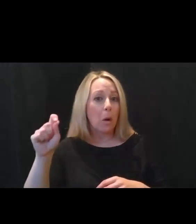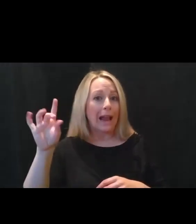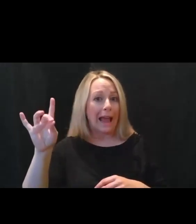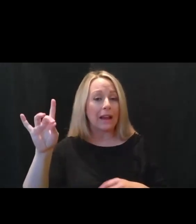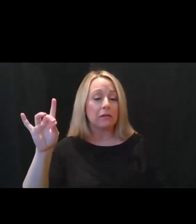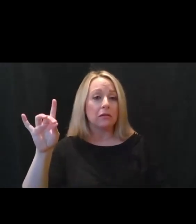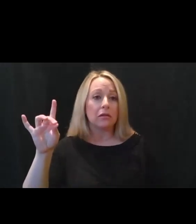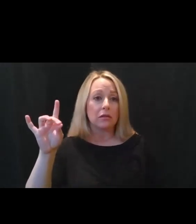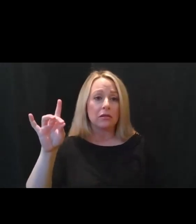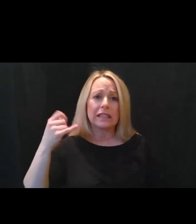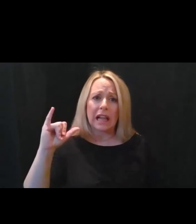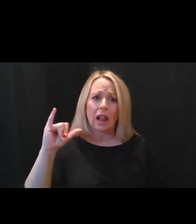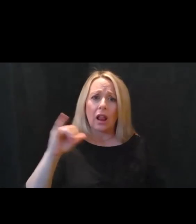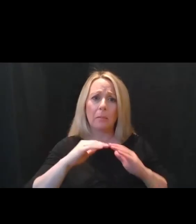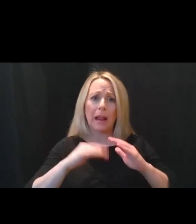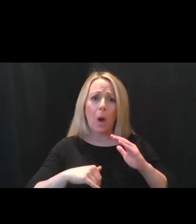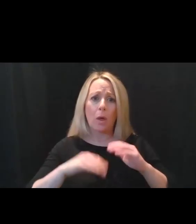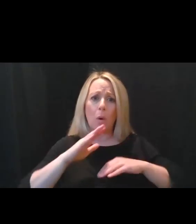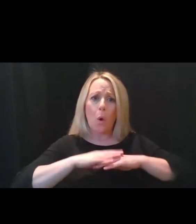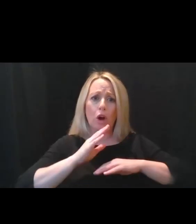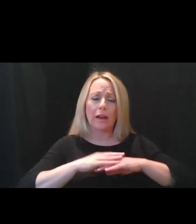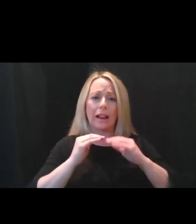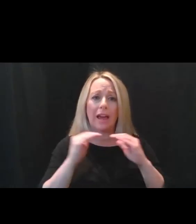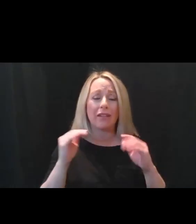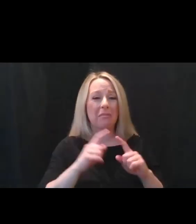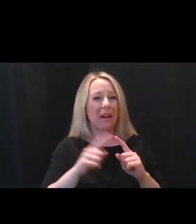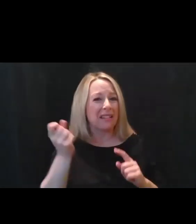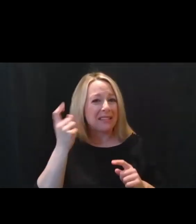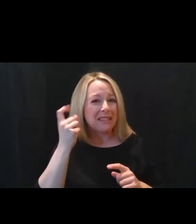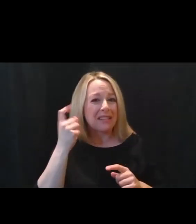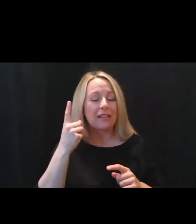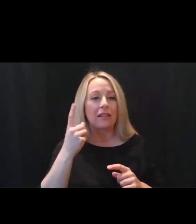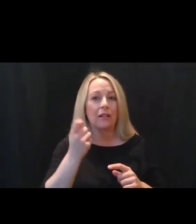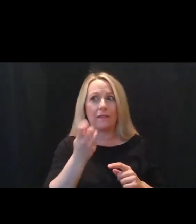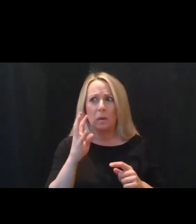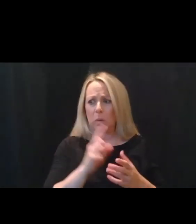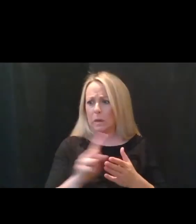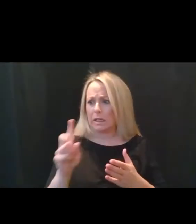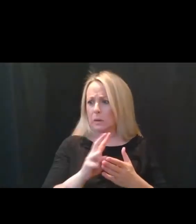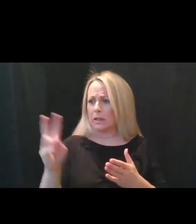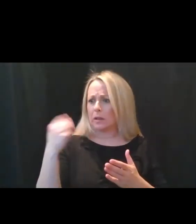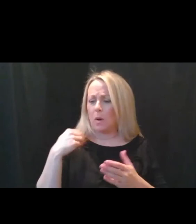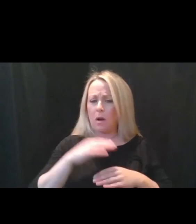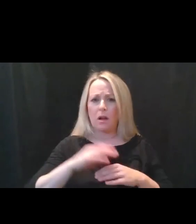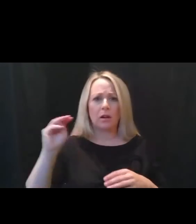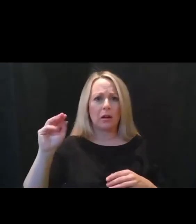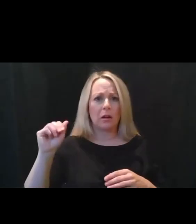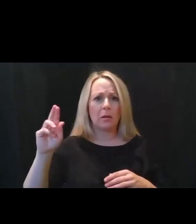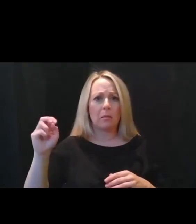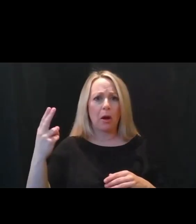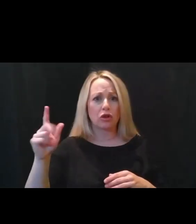still well below the warning level. However, just a few weeks ago on March 24th, our rate